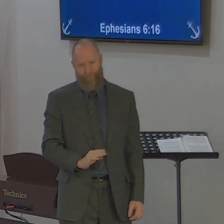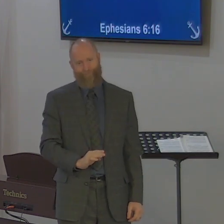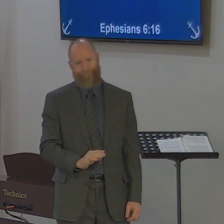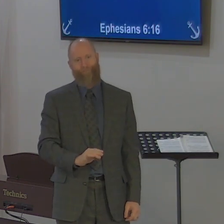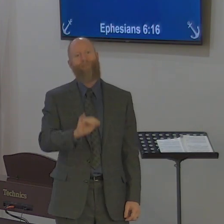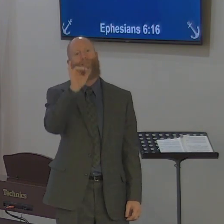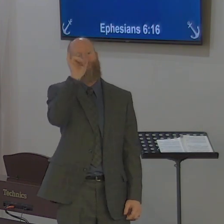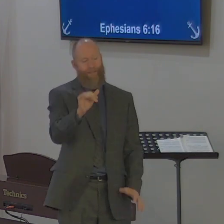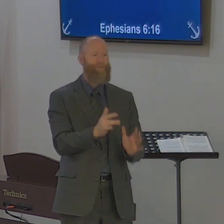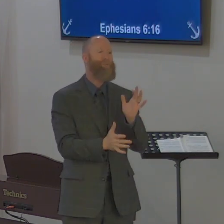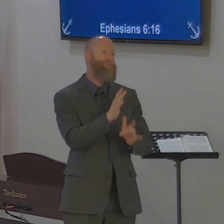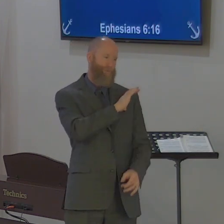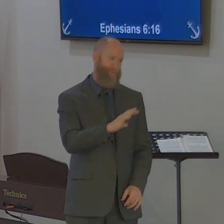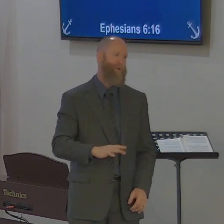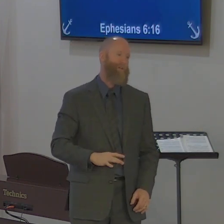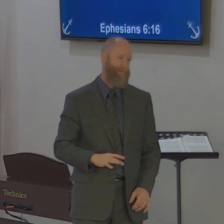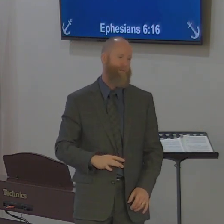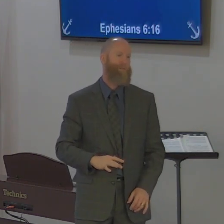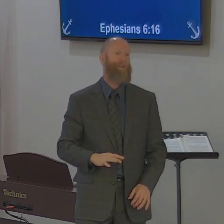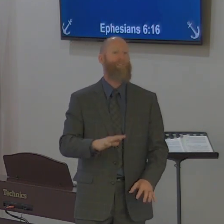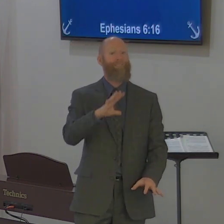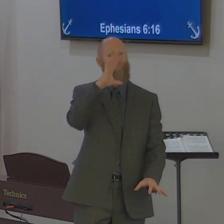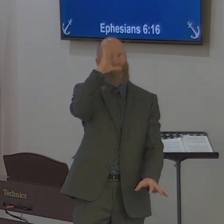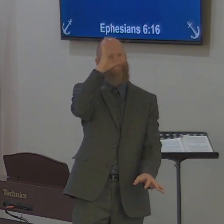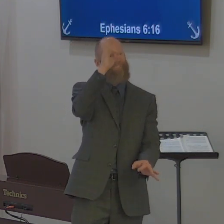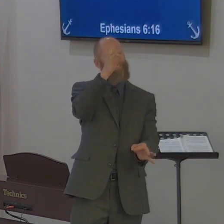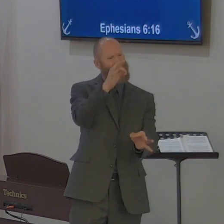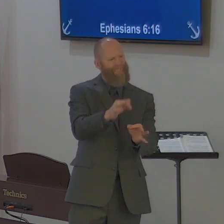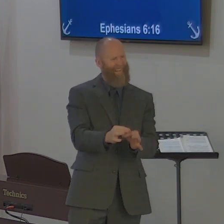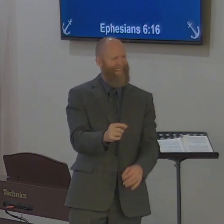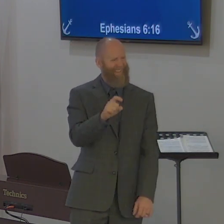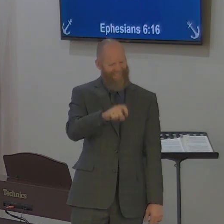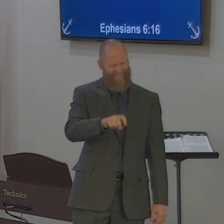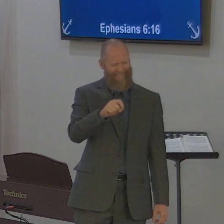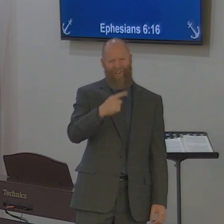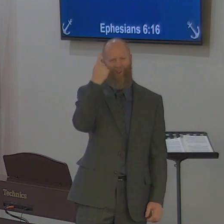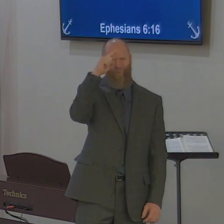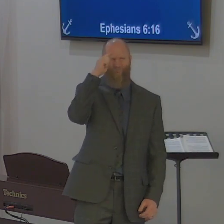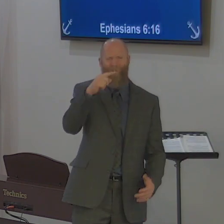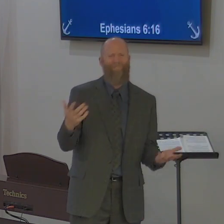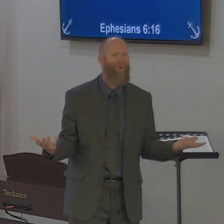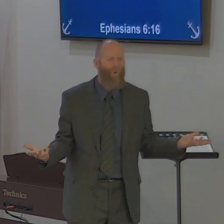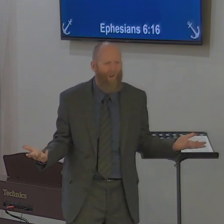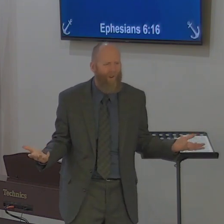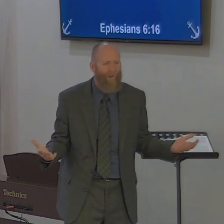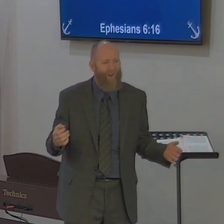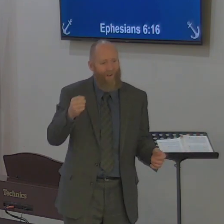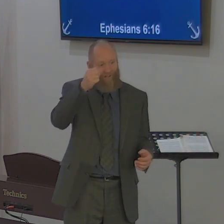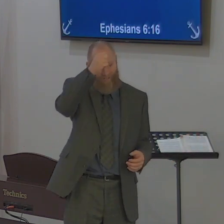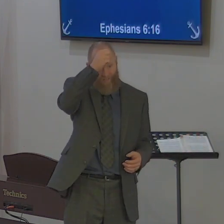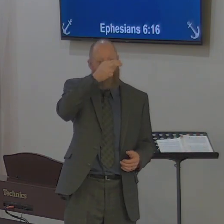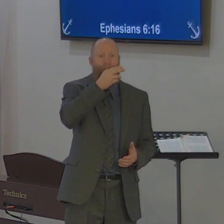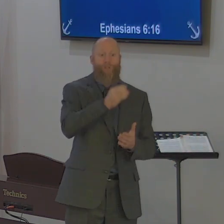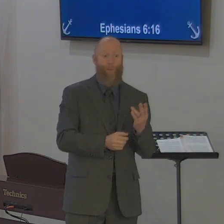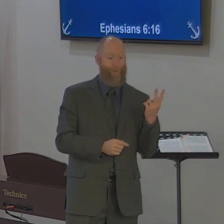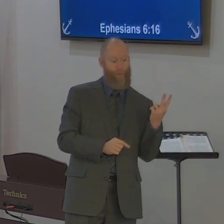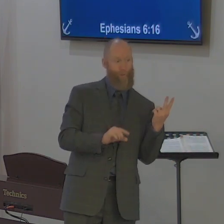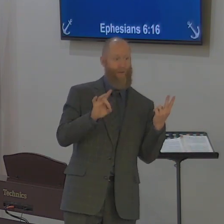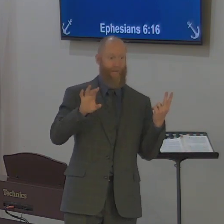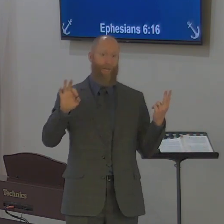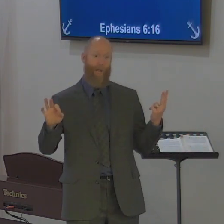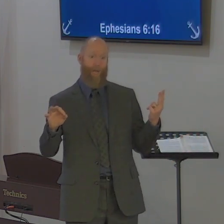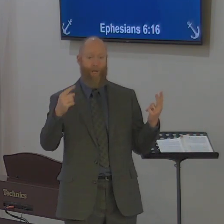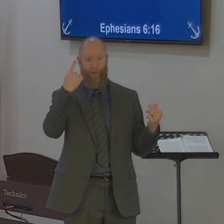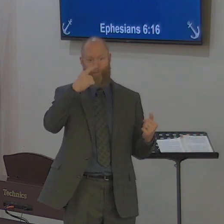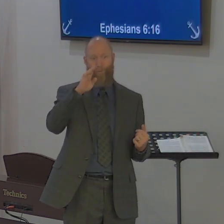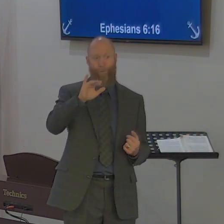That's what faith is. But why do we need faith? Ephesians 2, 8 and 9 says, "For by